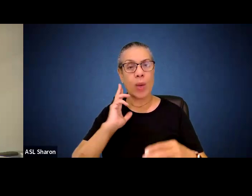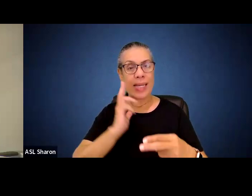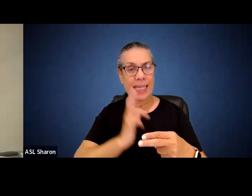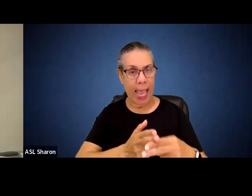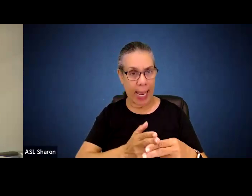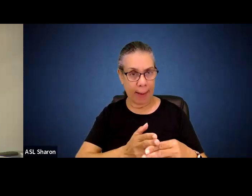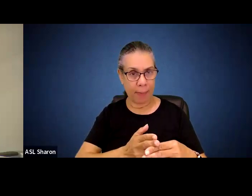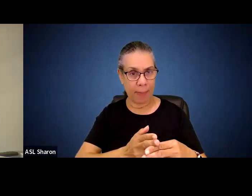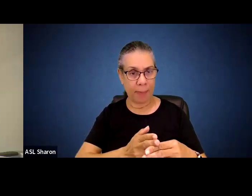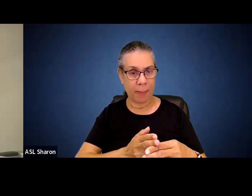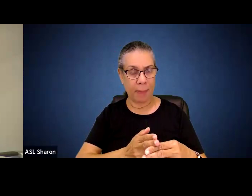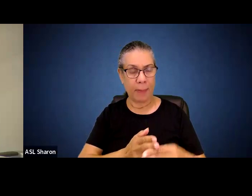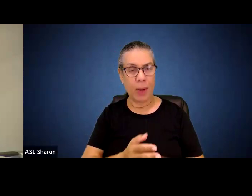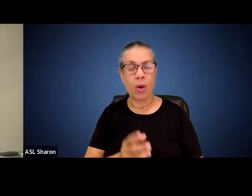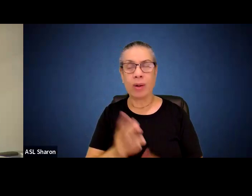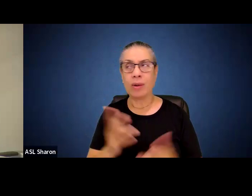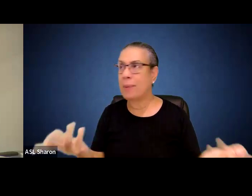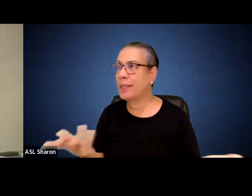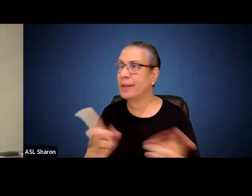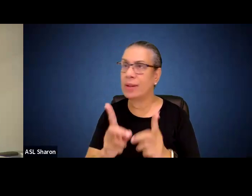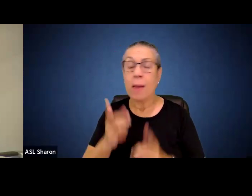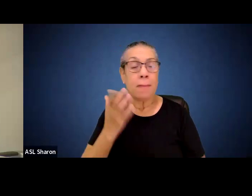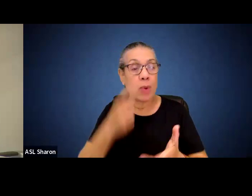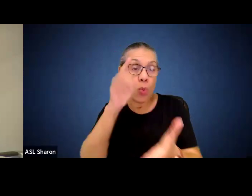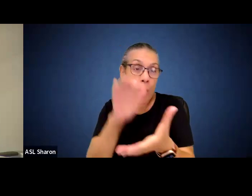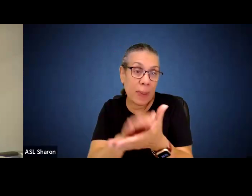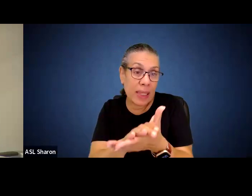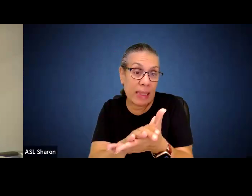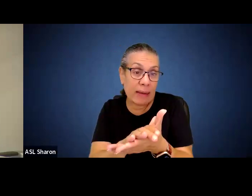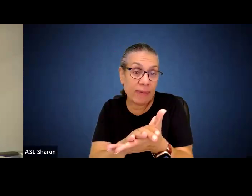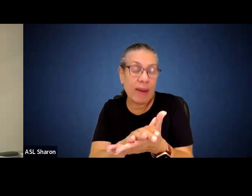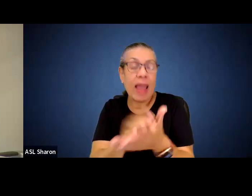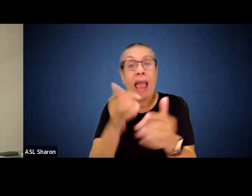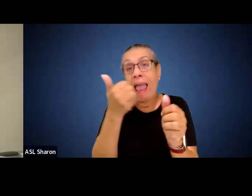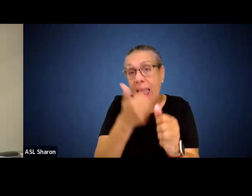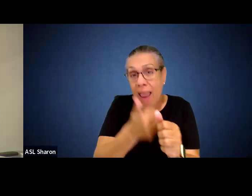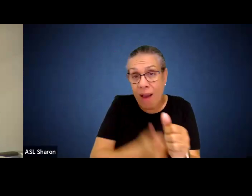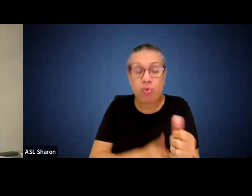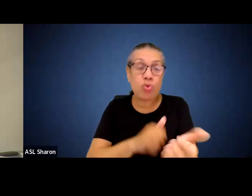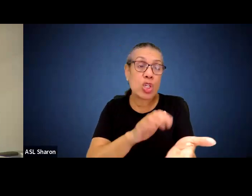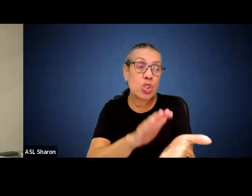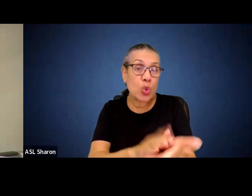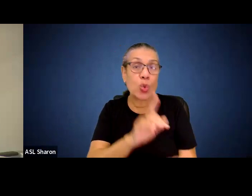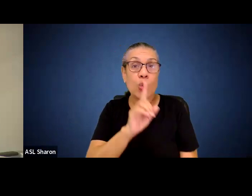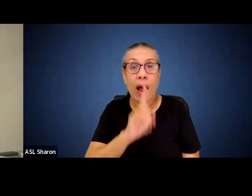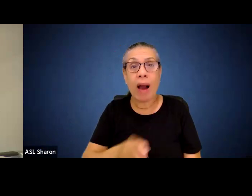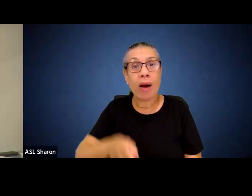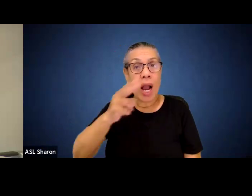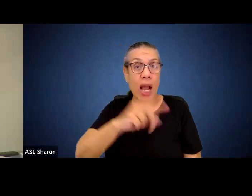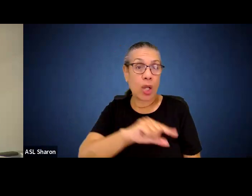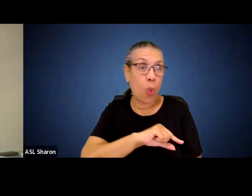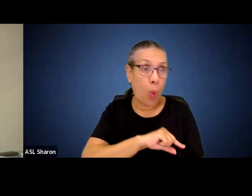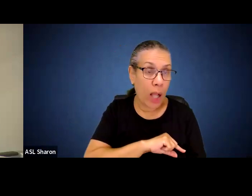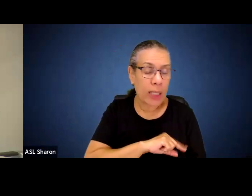least as a district, we are saying something, and maybe we actually believe, and then that's the thing we have to say, like, every single one of our schools are actually high quality and